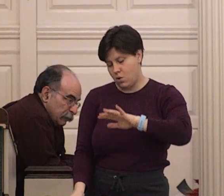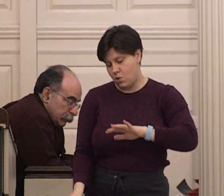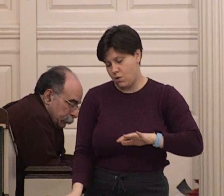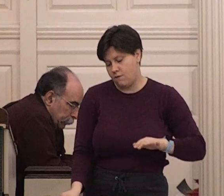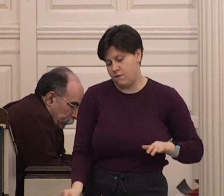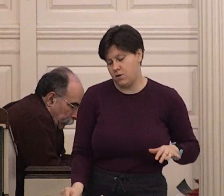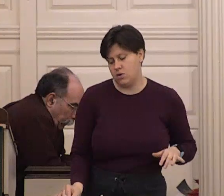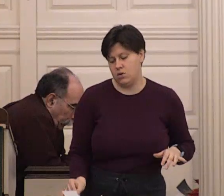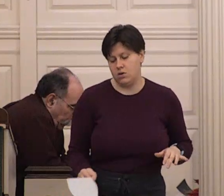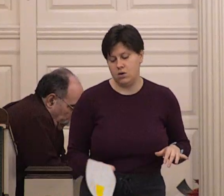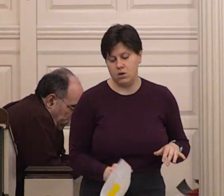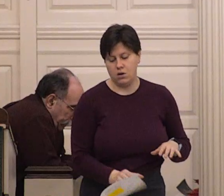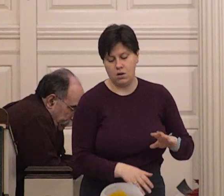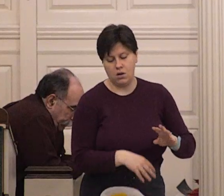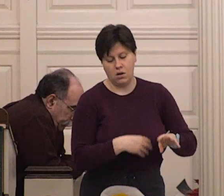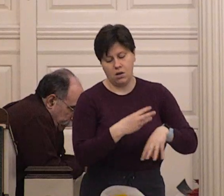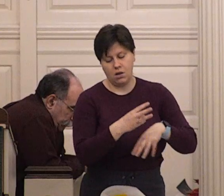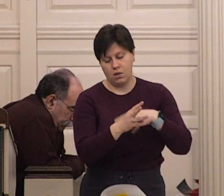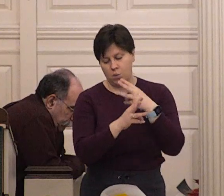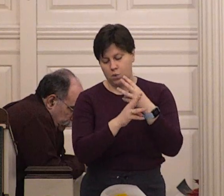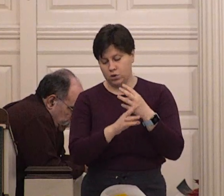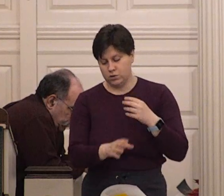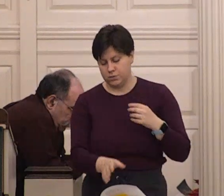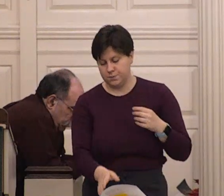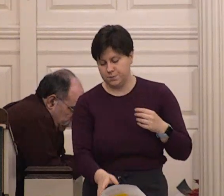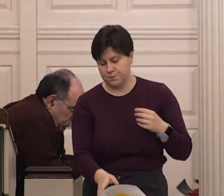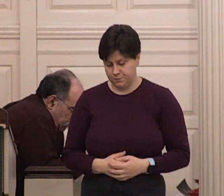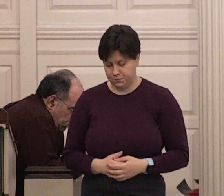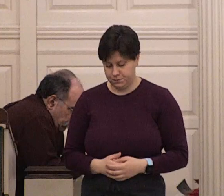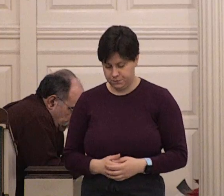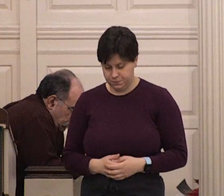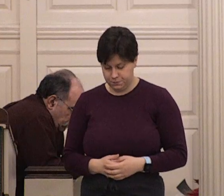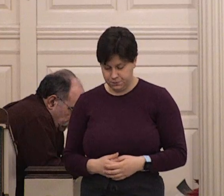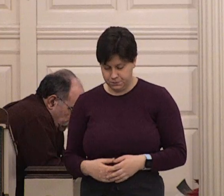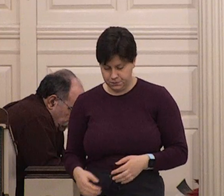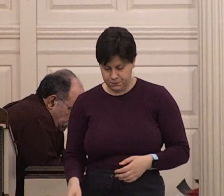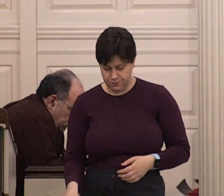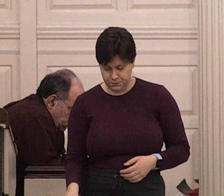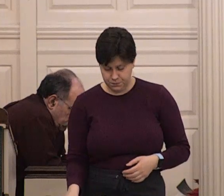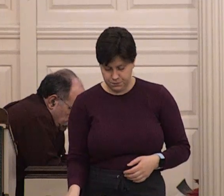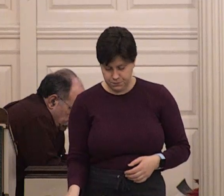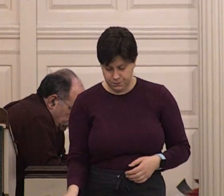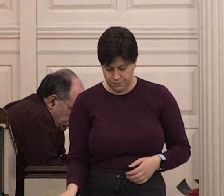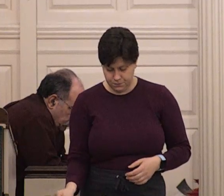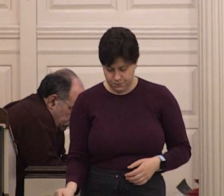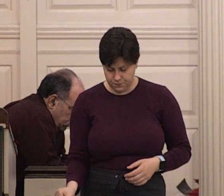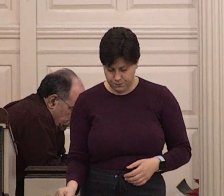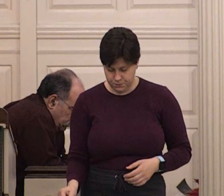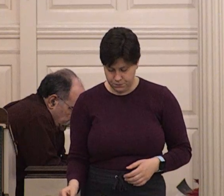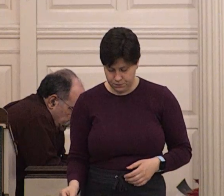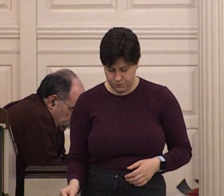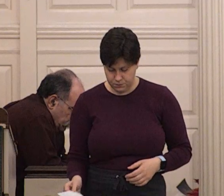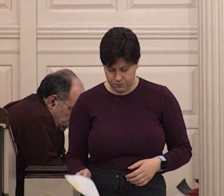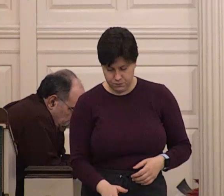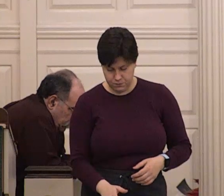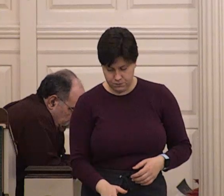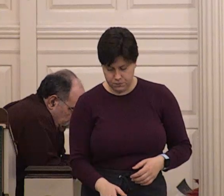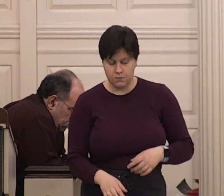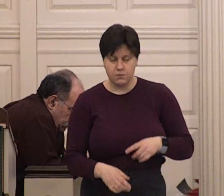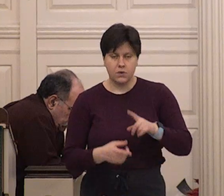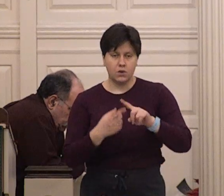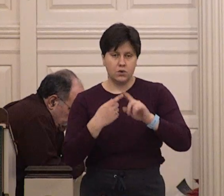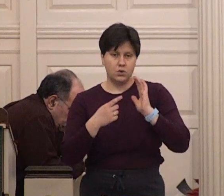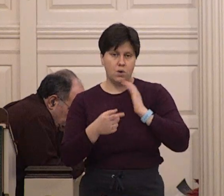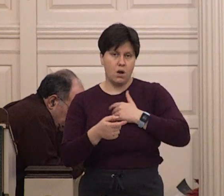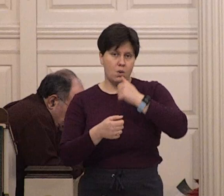children scattered throughout the world. To our departed brothers and sisters, and to all who were